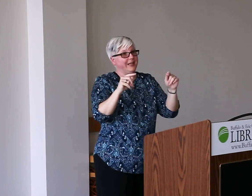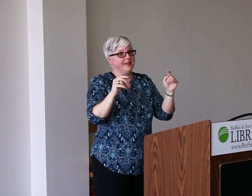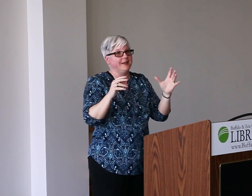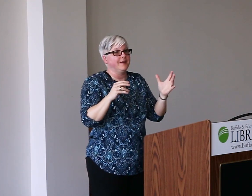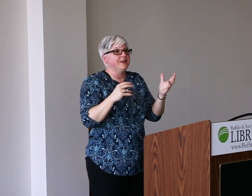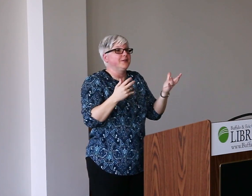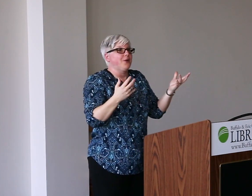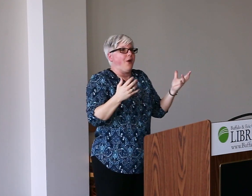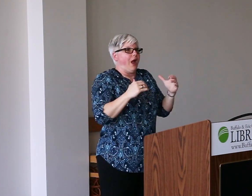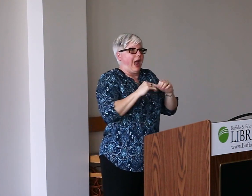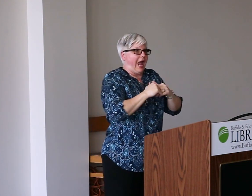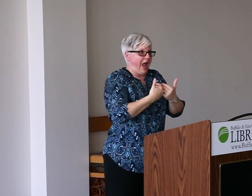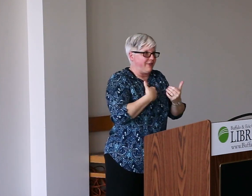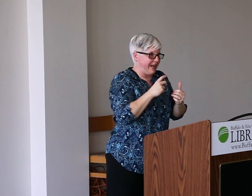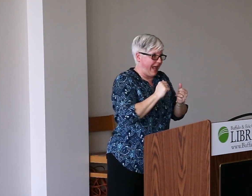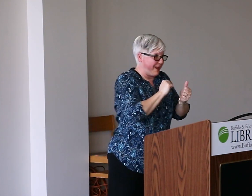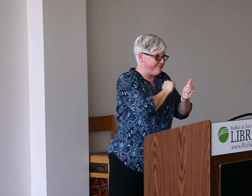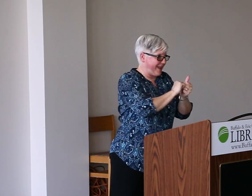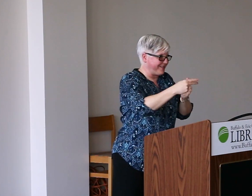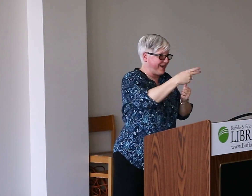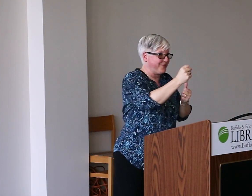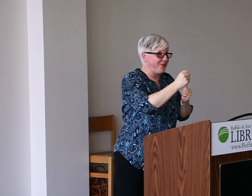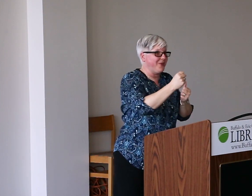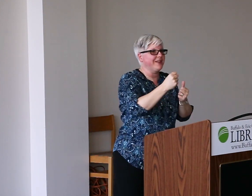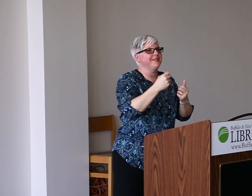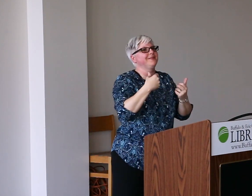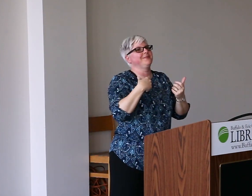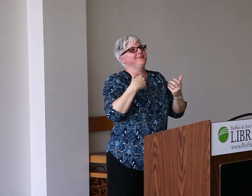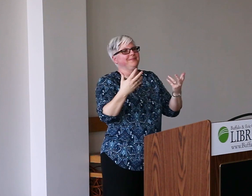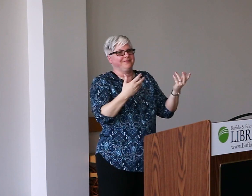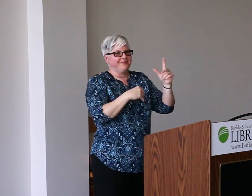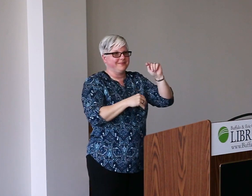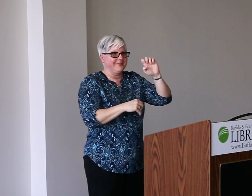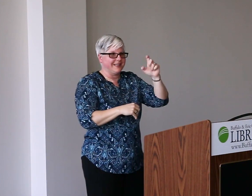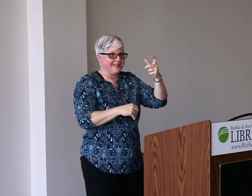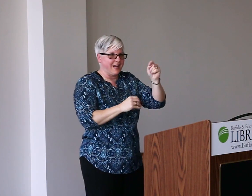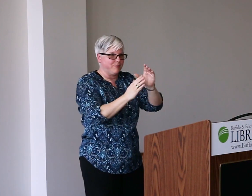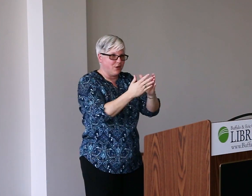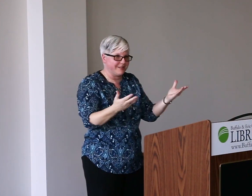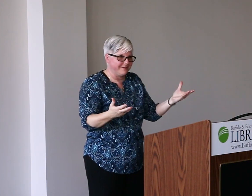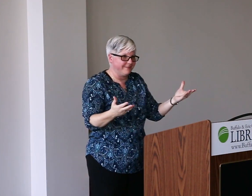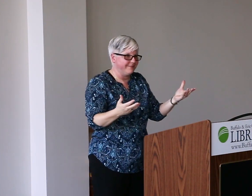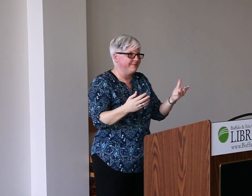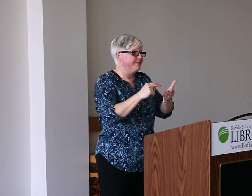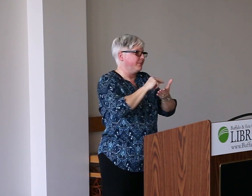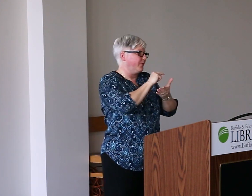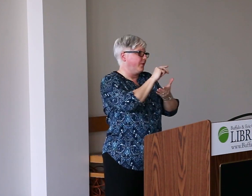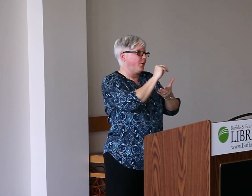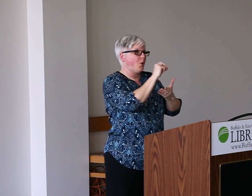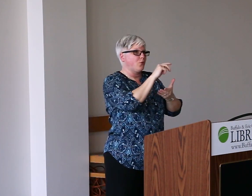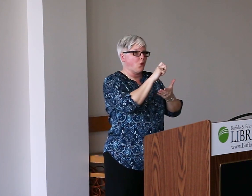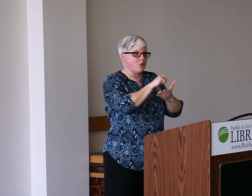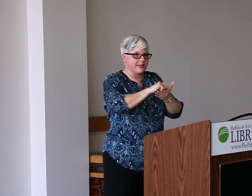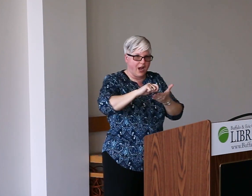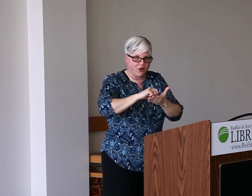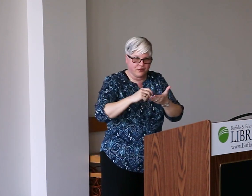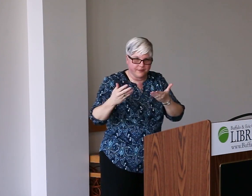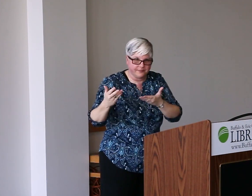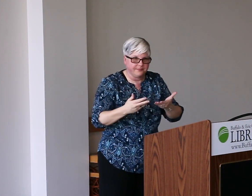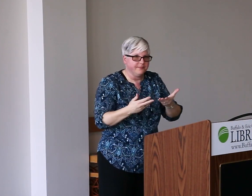anymore. I don't want to do it. It was too much work. I was like, how can I pass high school? Textbooks, note